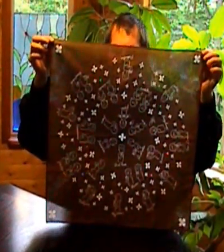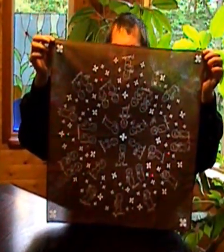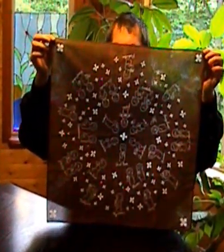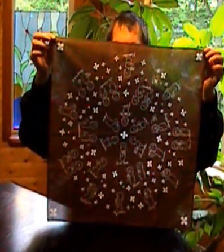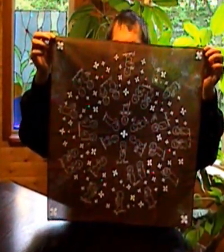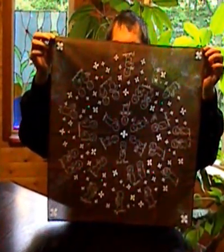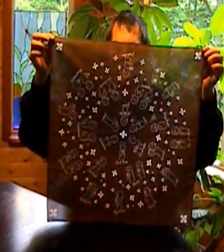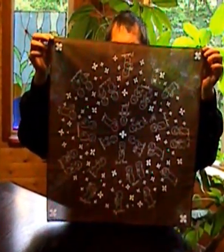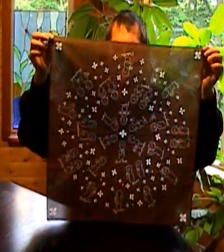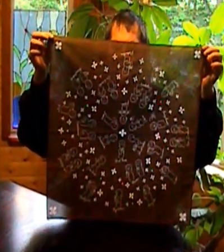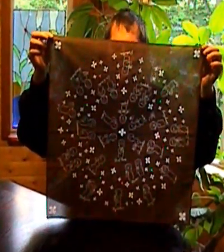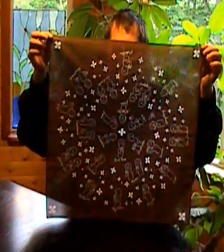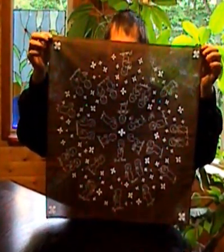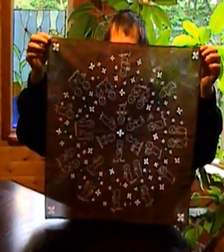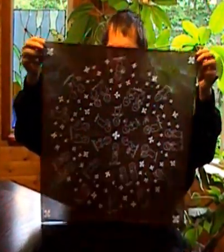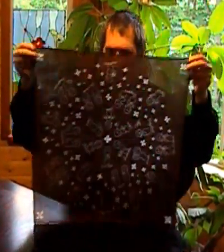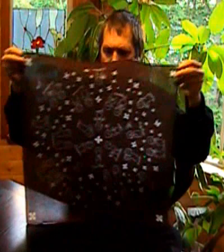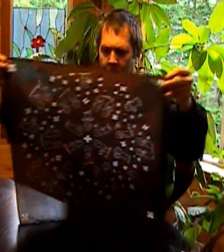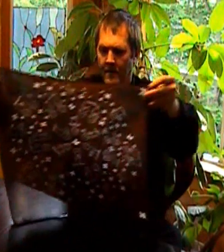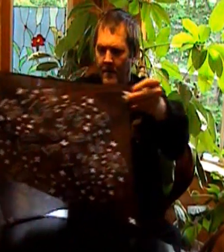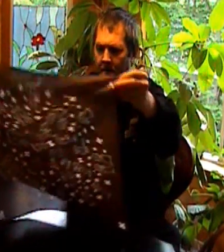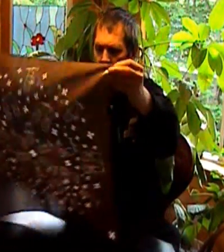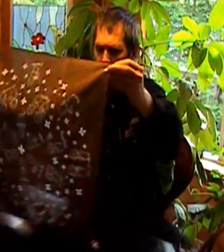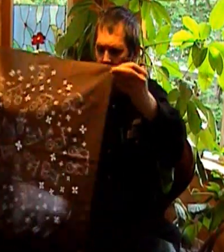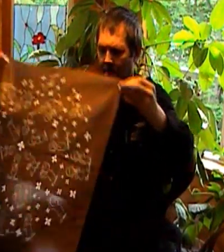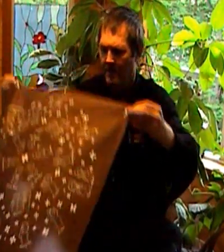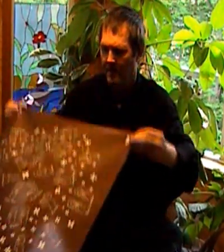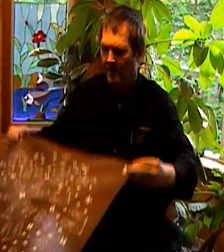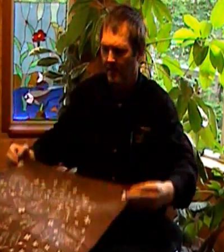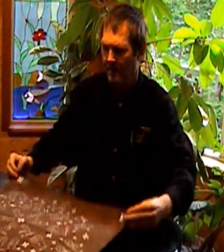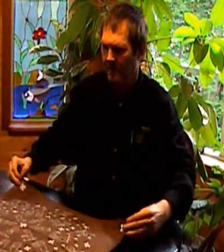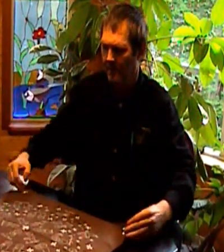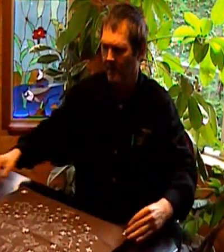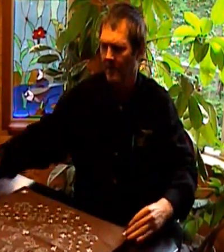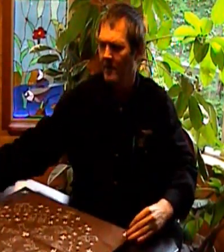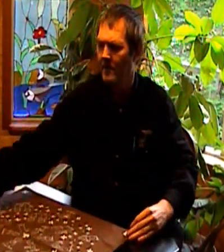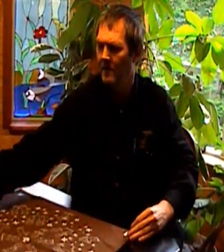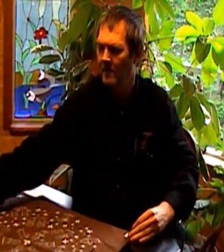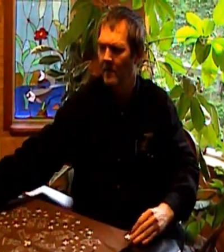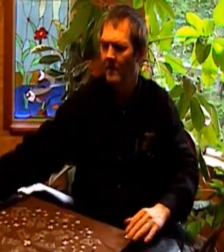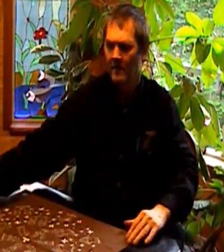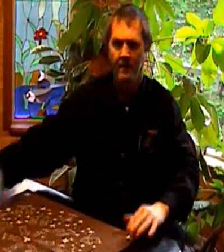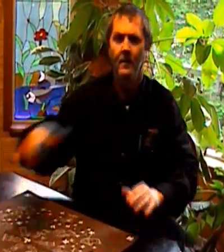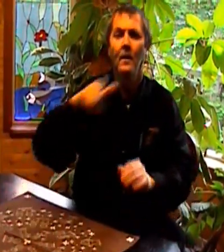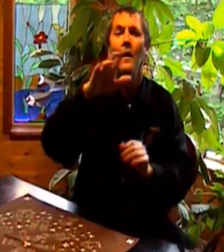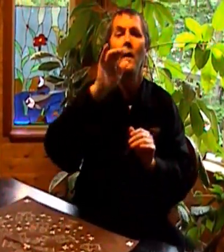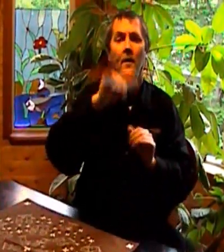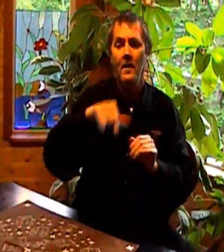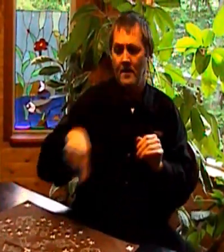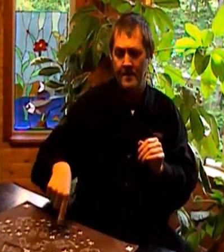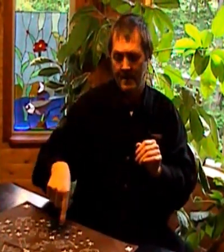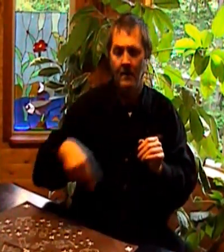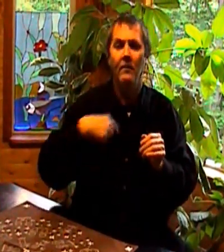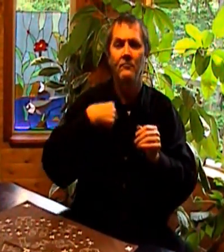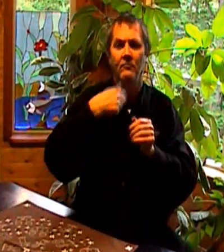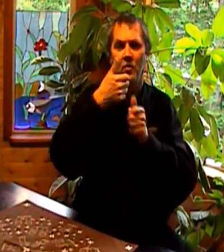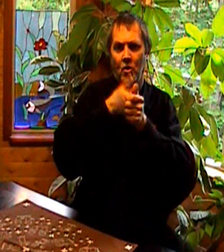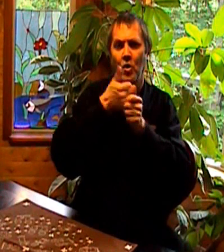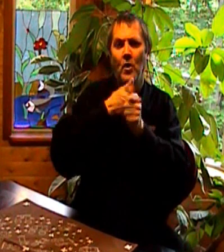So, here's life at the other end. Nancy, right? Yes. Mike, how are you? Nice to meet you. Nice to meet you. What are you doing?